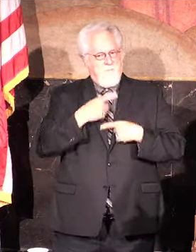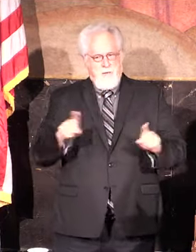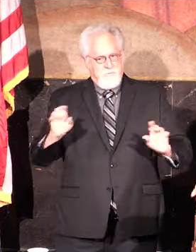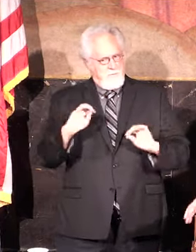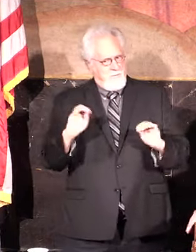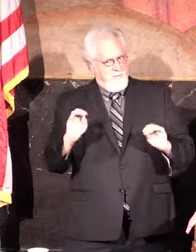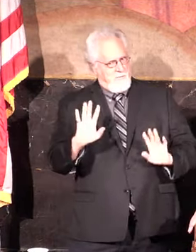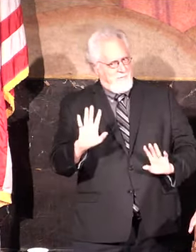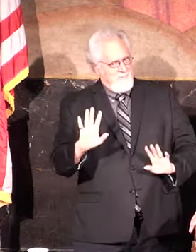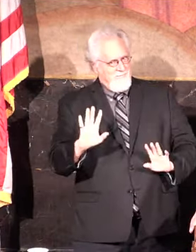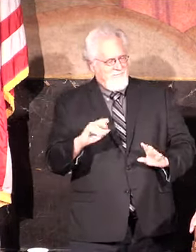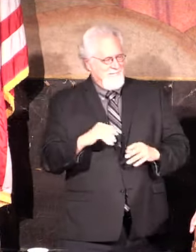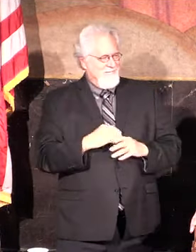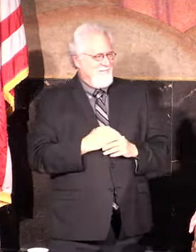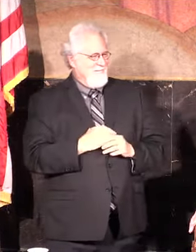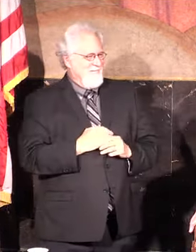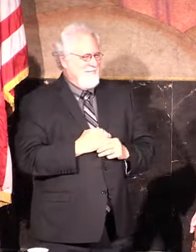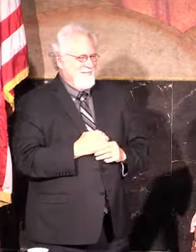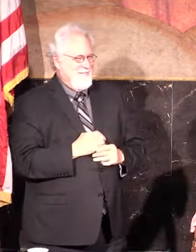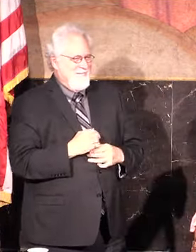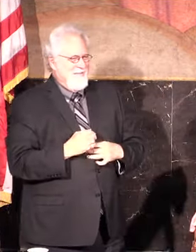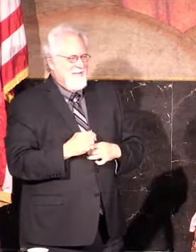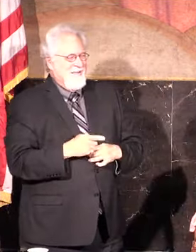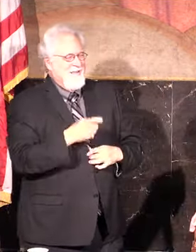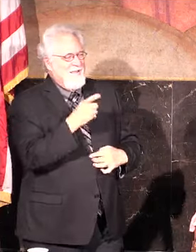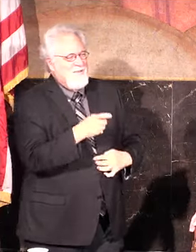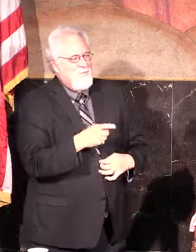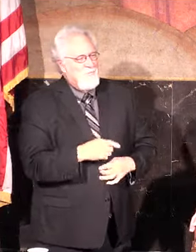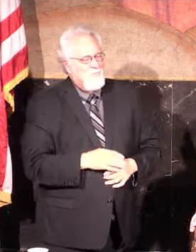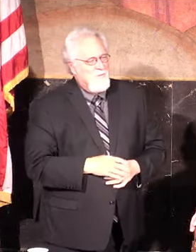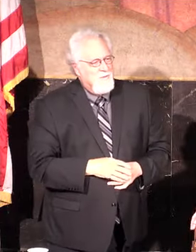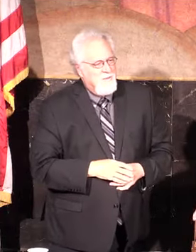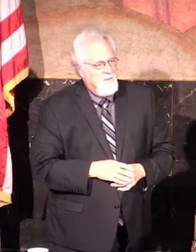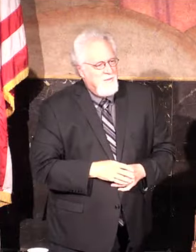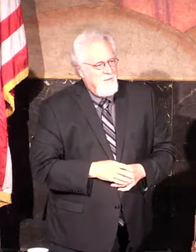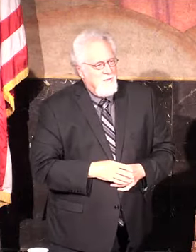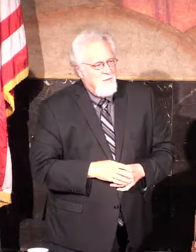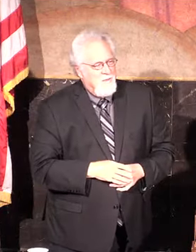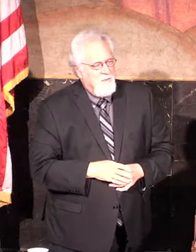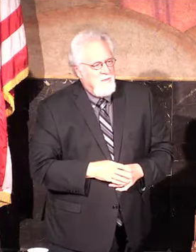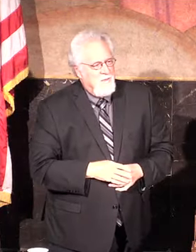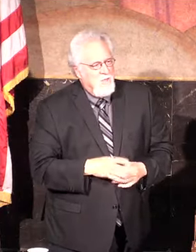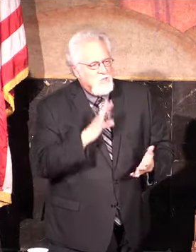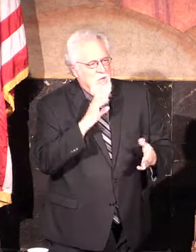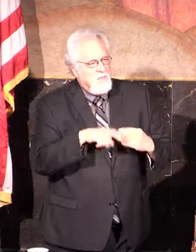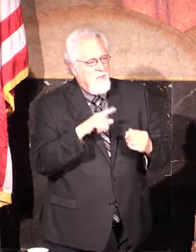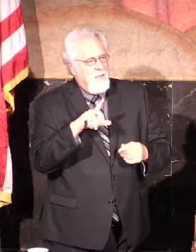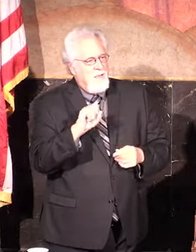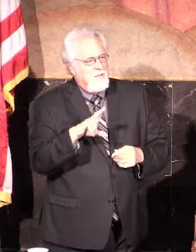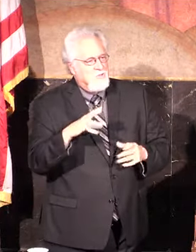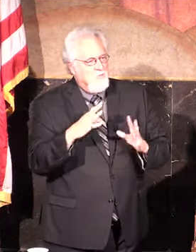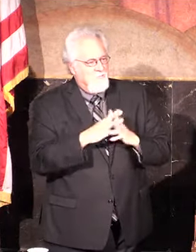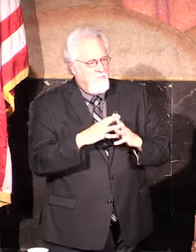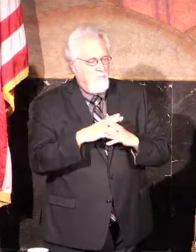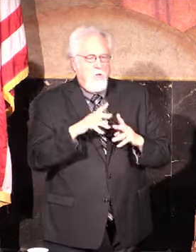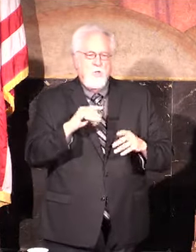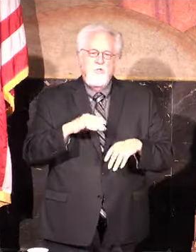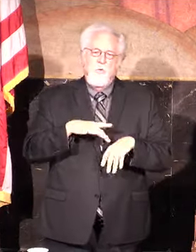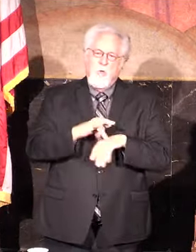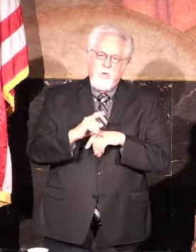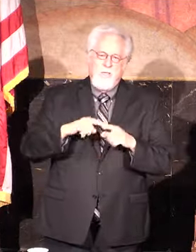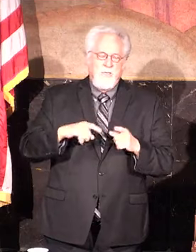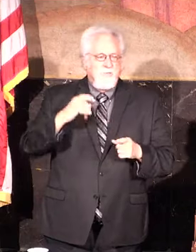today. I don't know. Yes, sir. Governor, you've been hesitant to talk about LSU football. You said it's too early to speculate on that